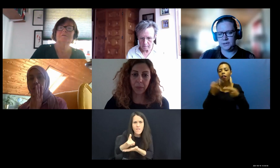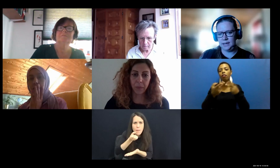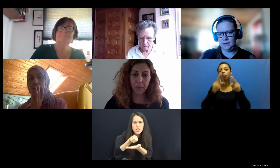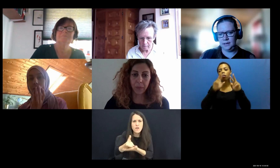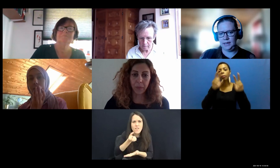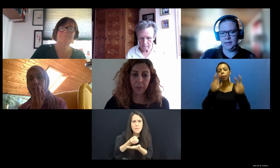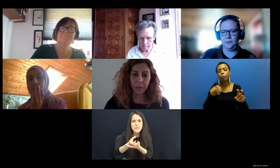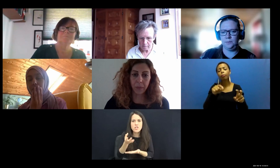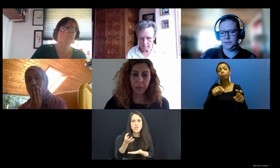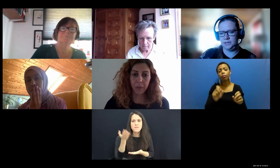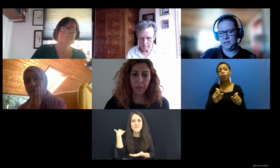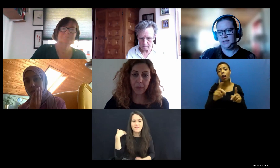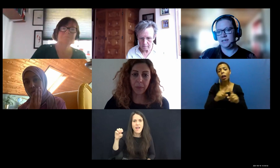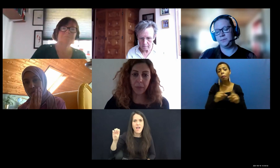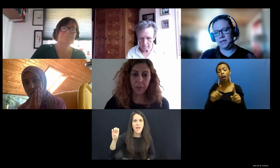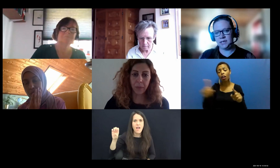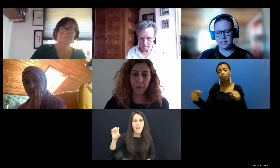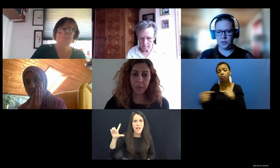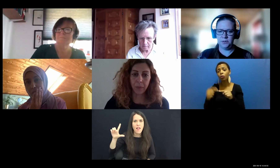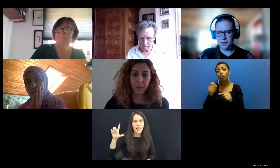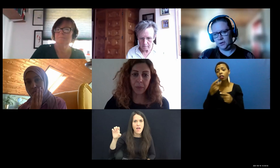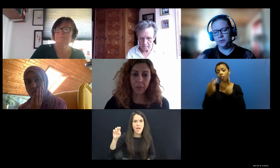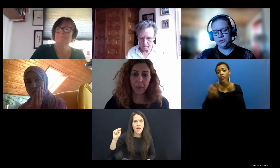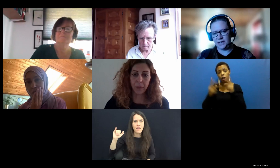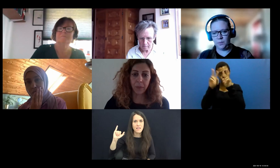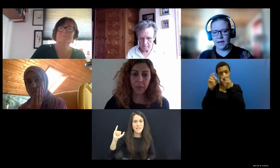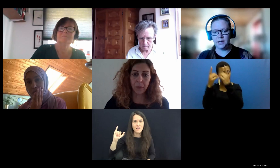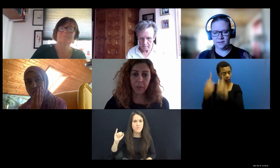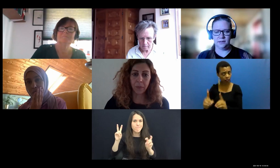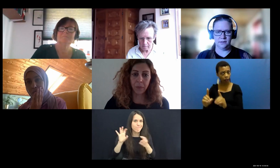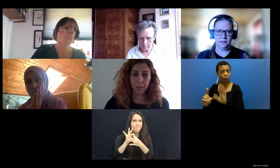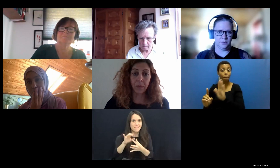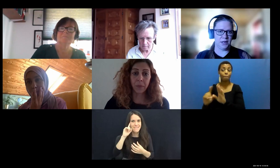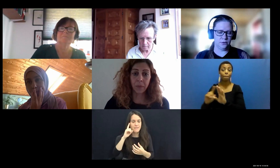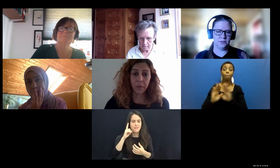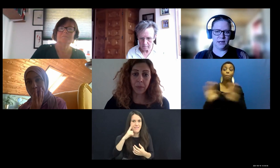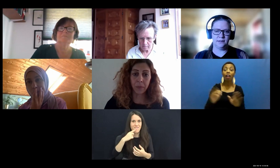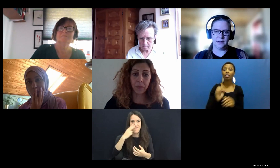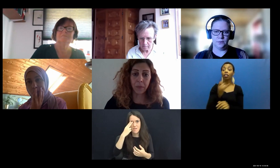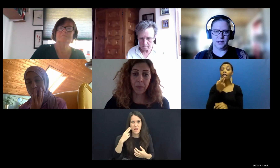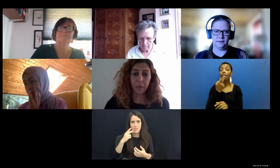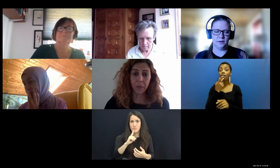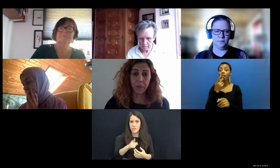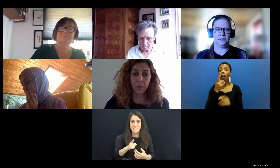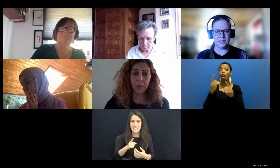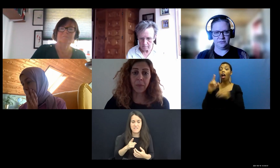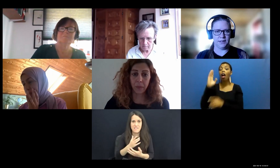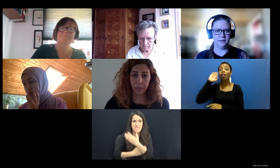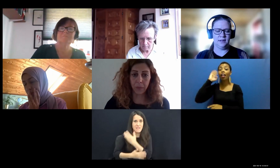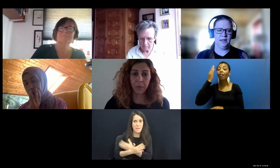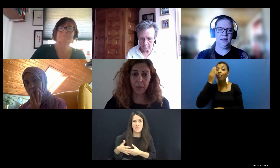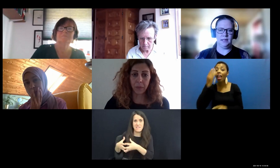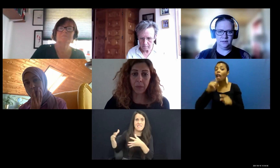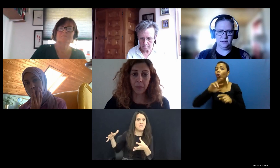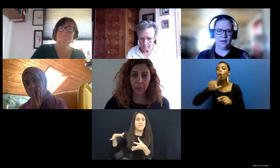about, Eleni, about disabilities, but if we go to deafblindness, it's about raising awareness about